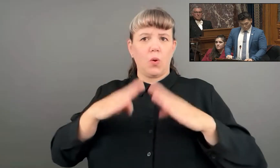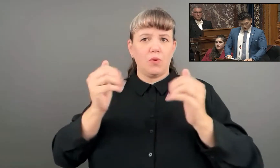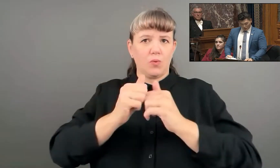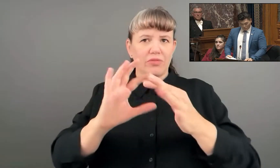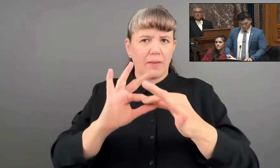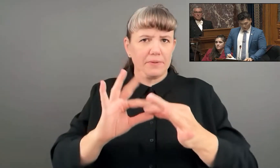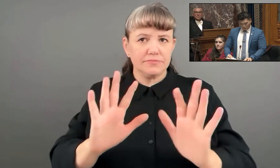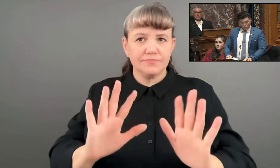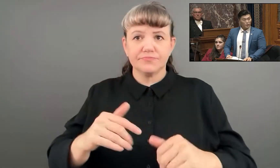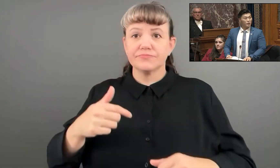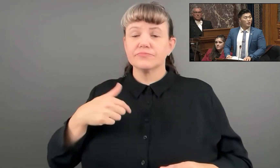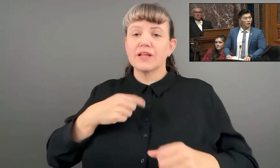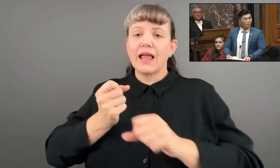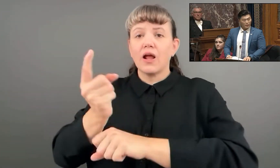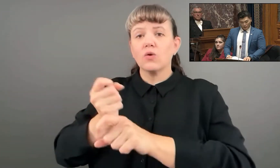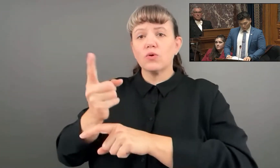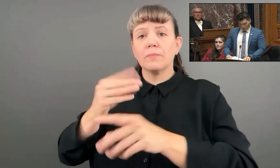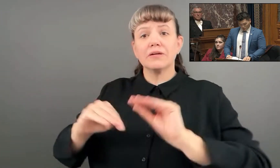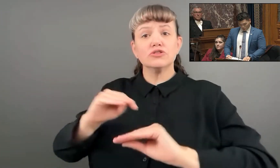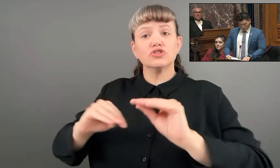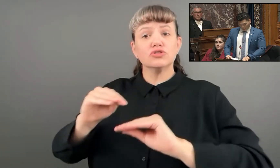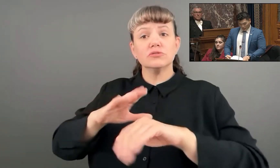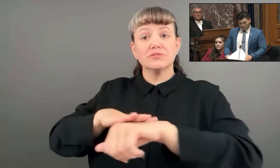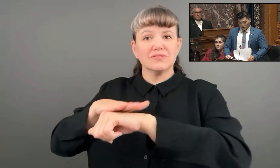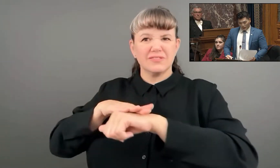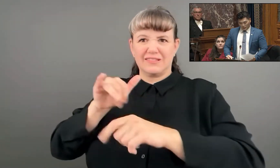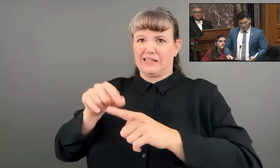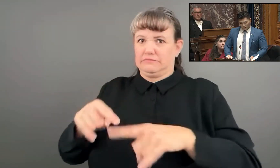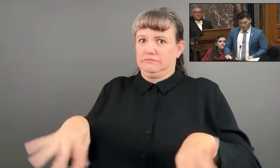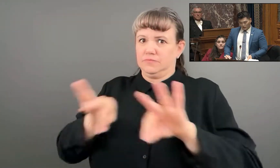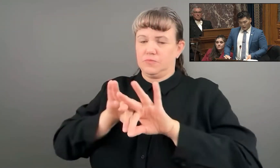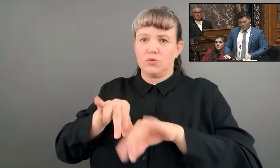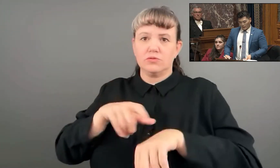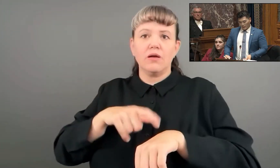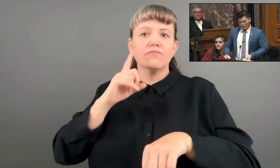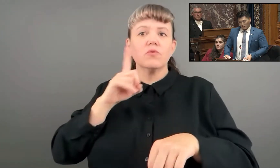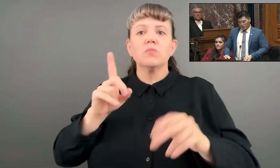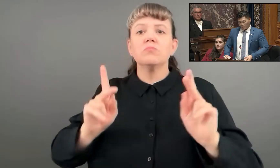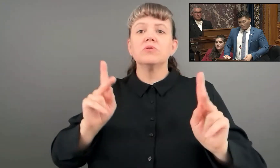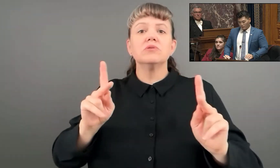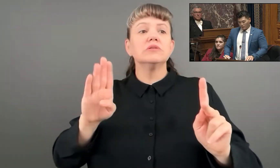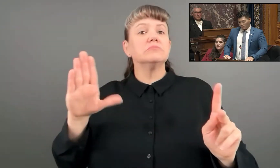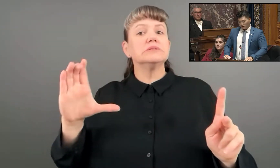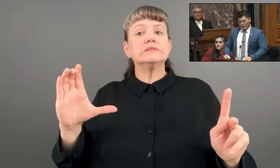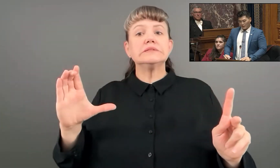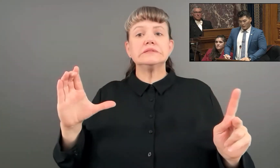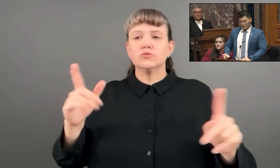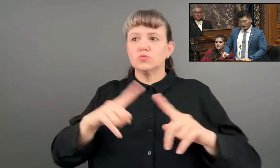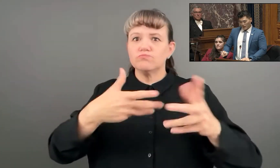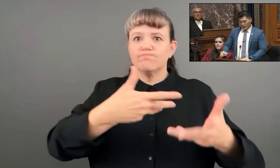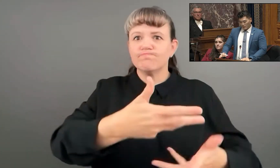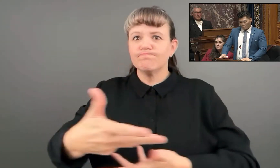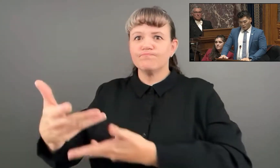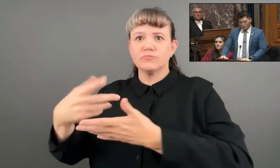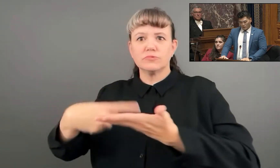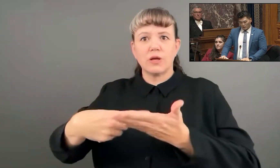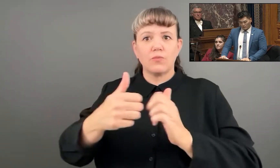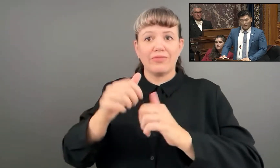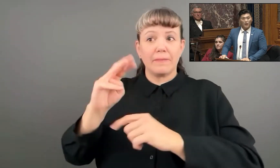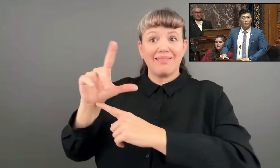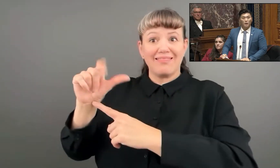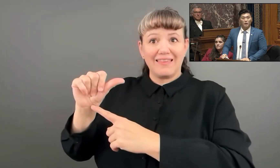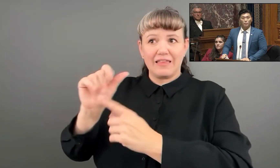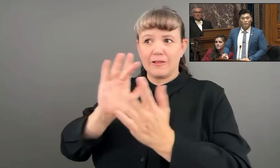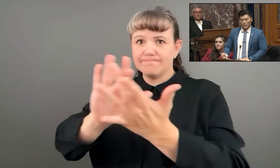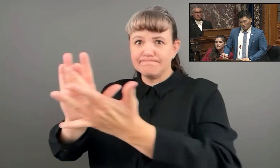an important opportunity for British Columbians to connect directly with MLAs and share their views, ideas, and priorities for